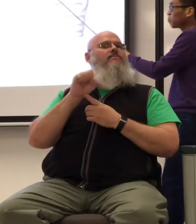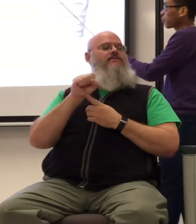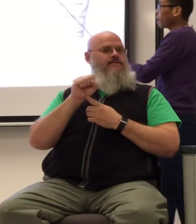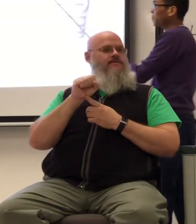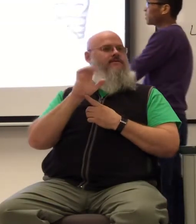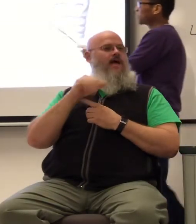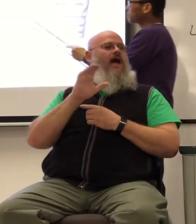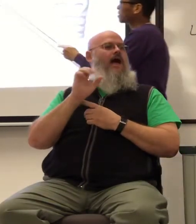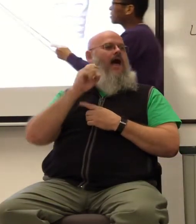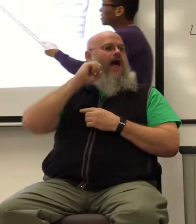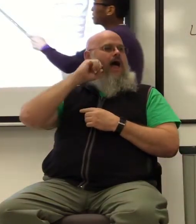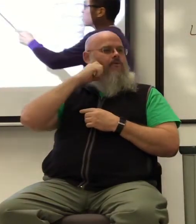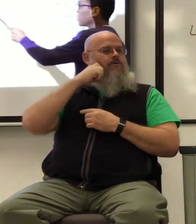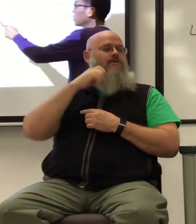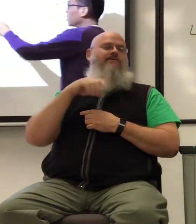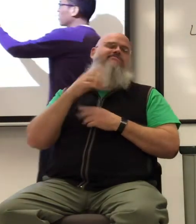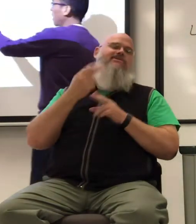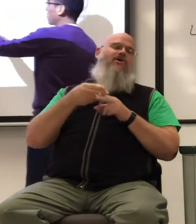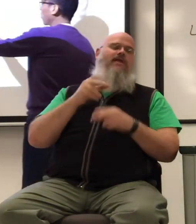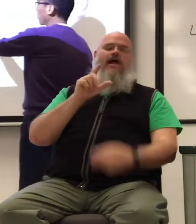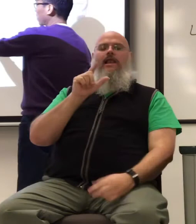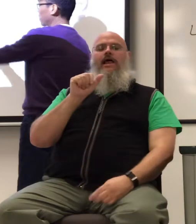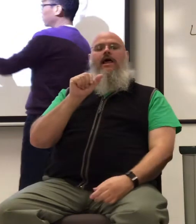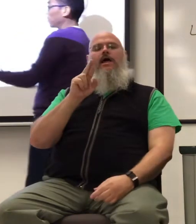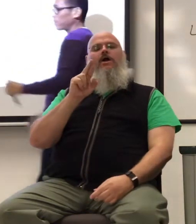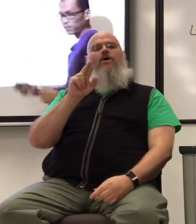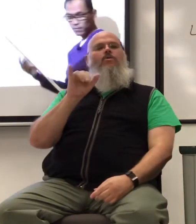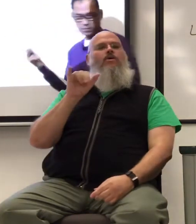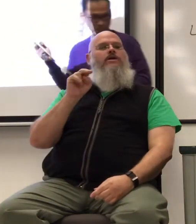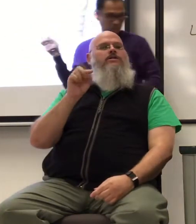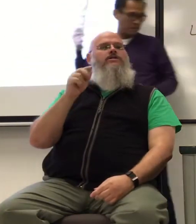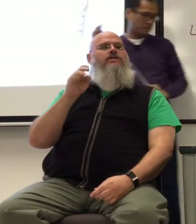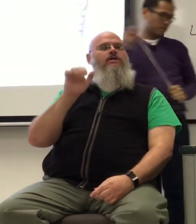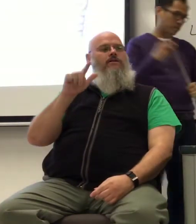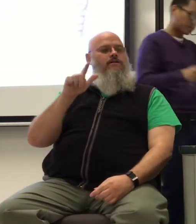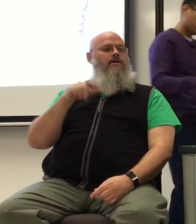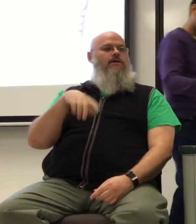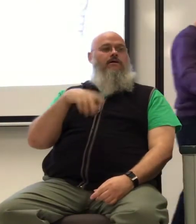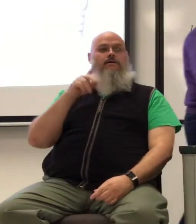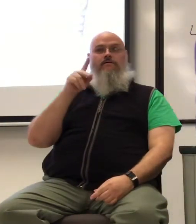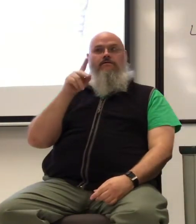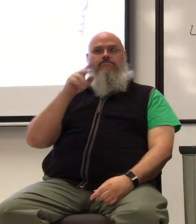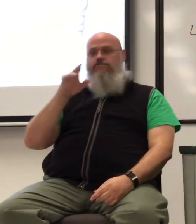laryngeal prominence. That point right in the middle.